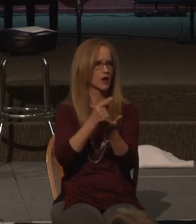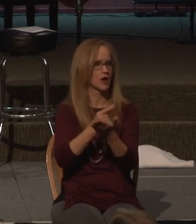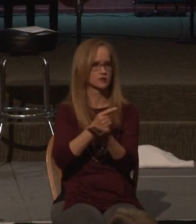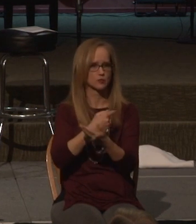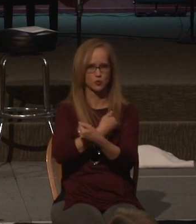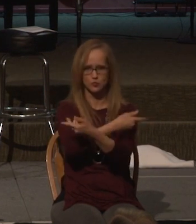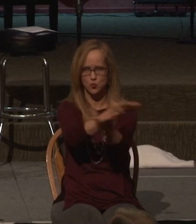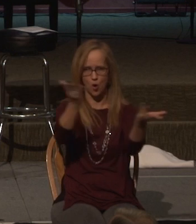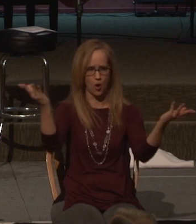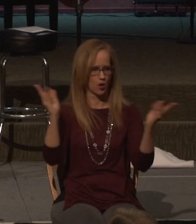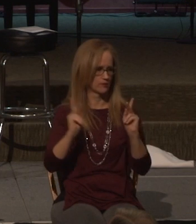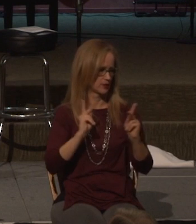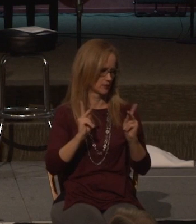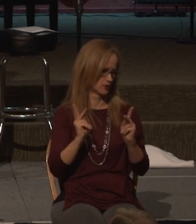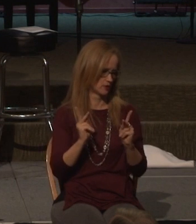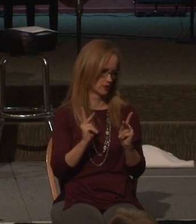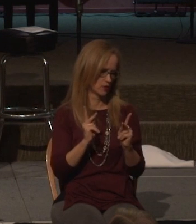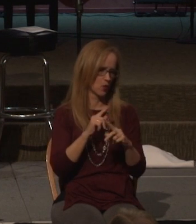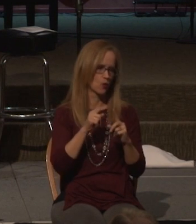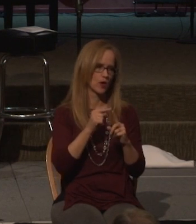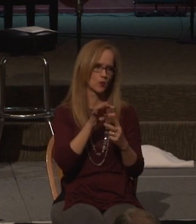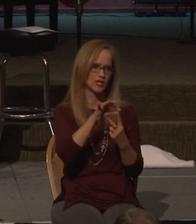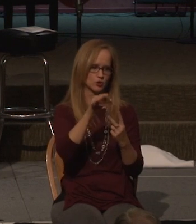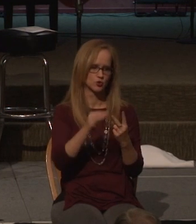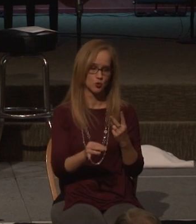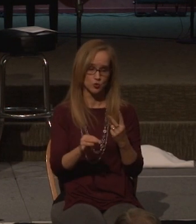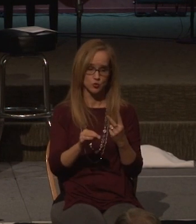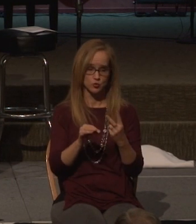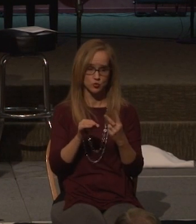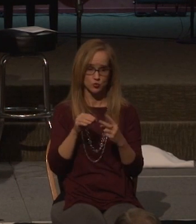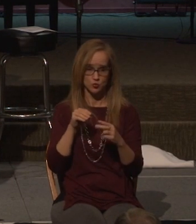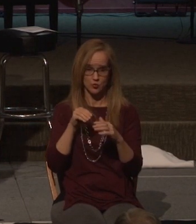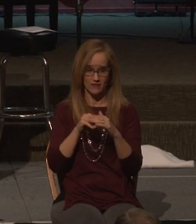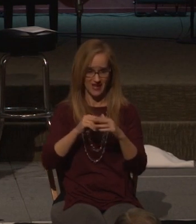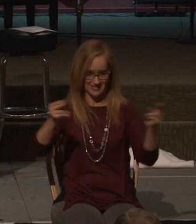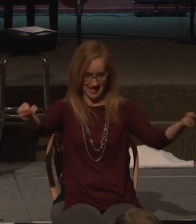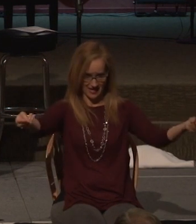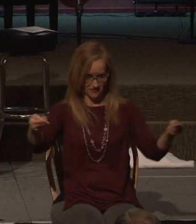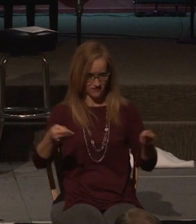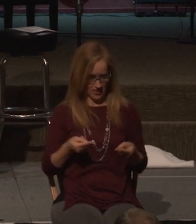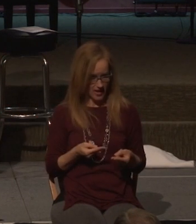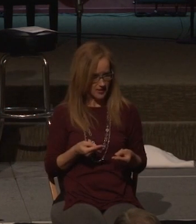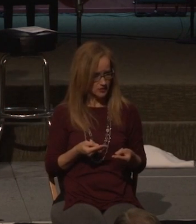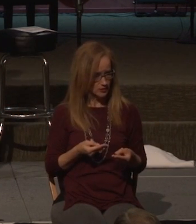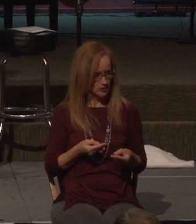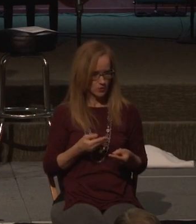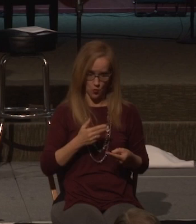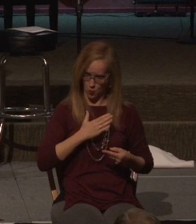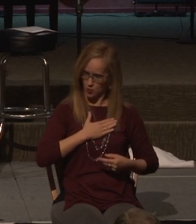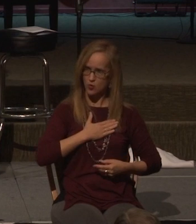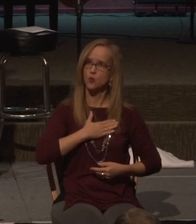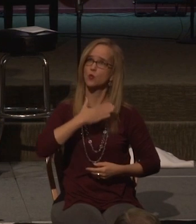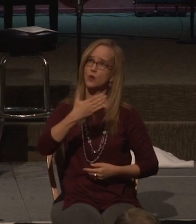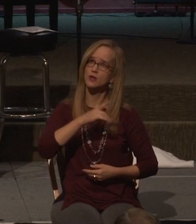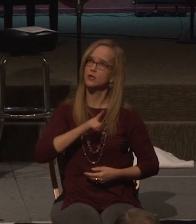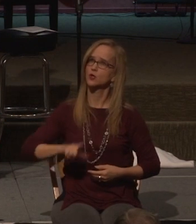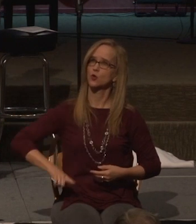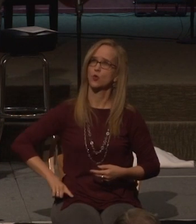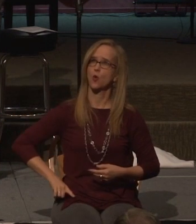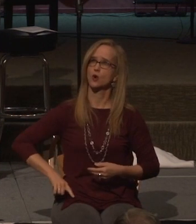peoples." See, when we choose to invest and invite, what we are saying is that we are willing, Lord, to